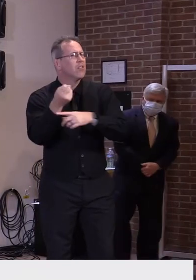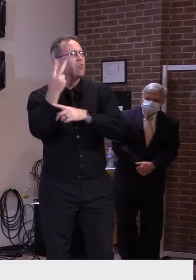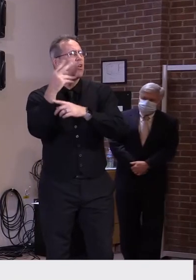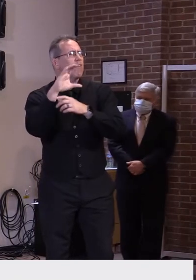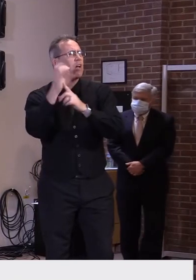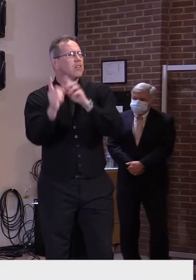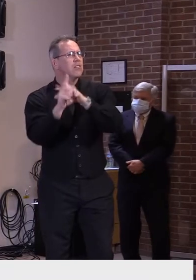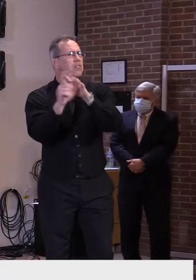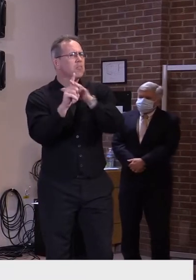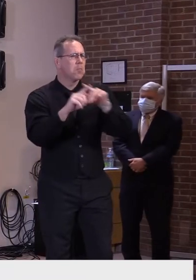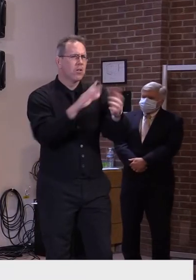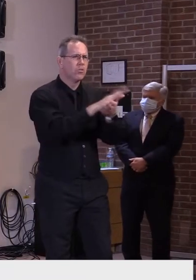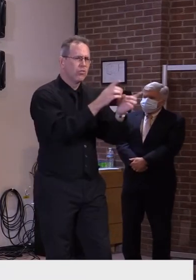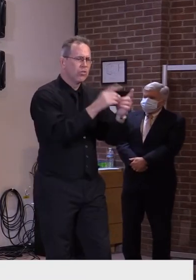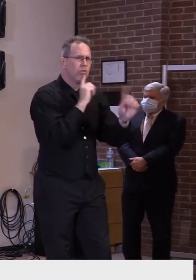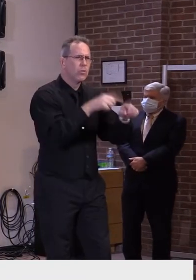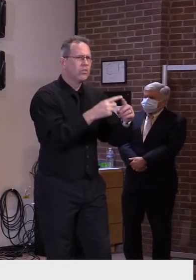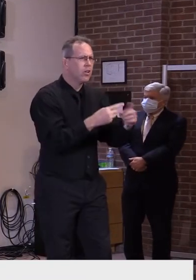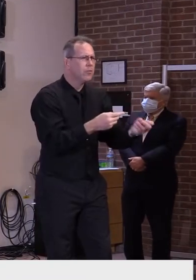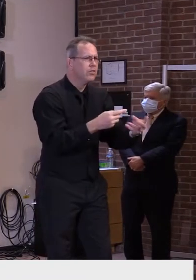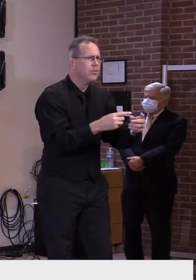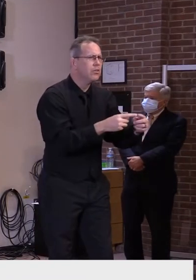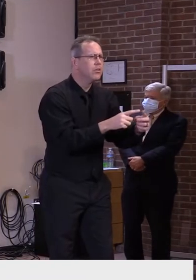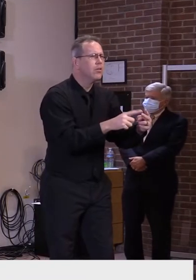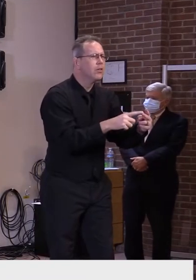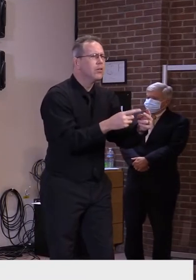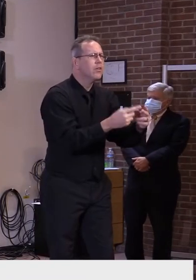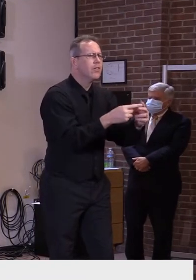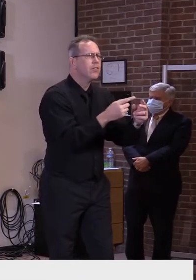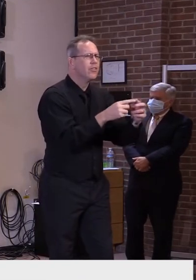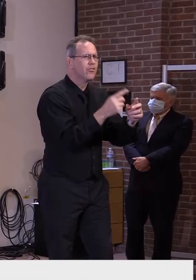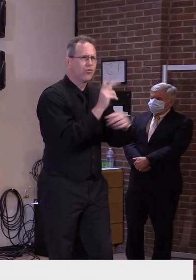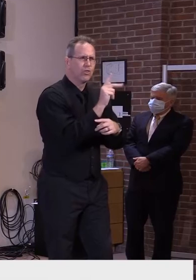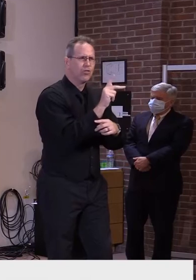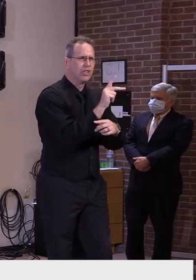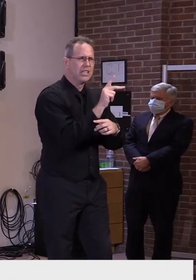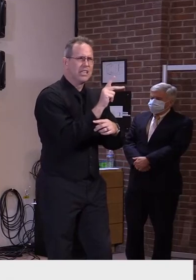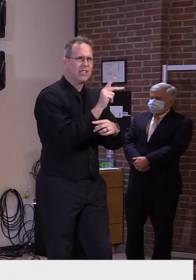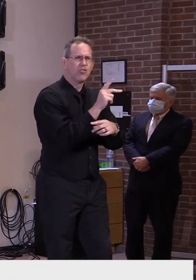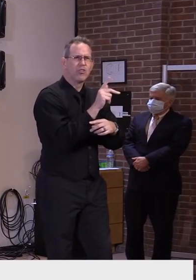probably Secretary French clarify how that reporting metric works?